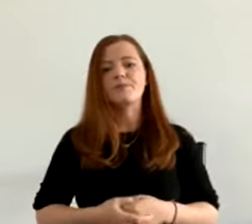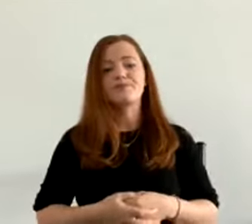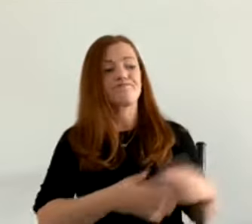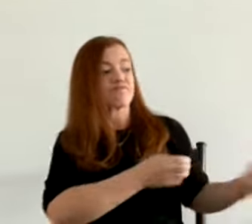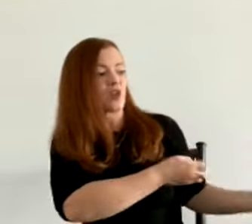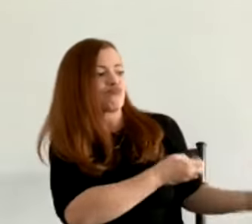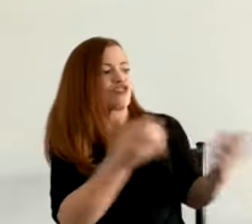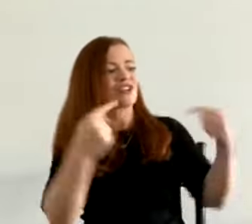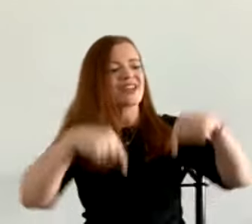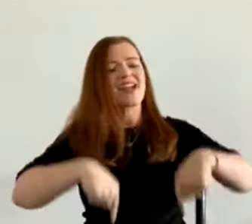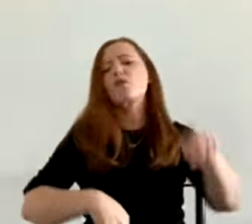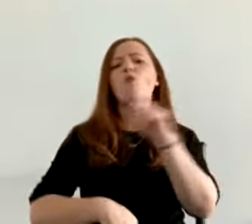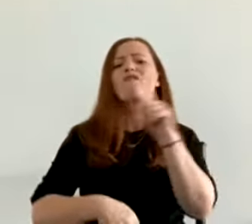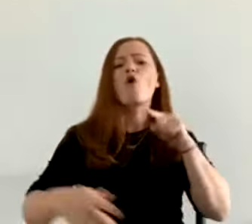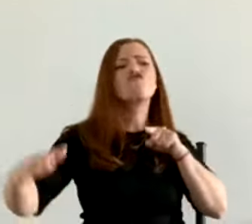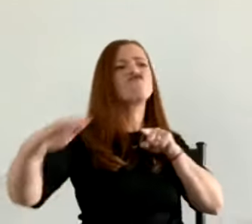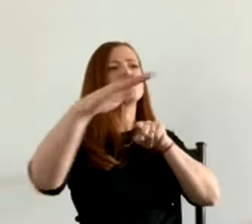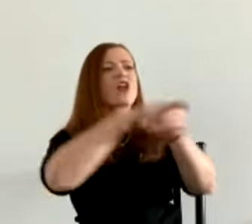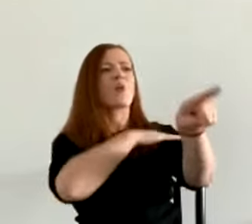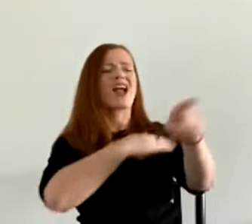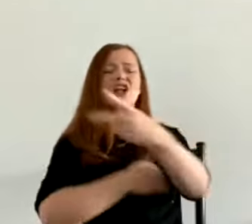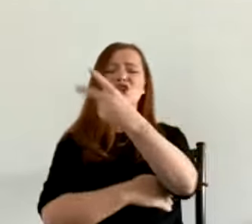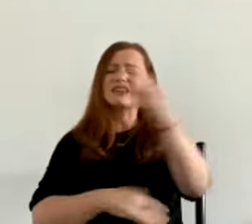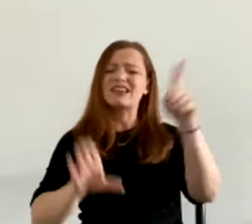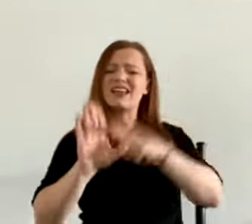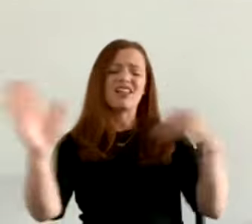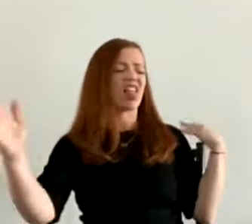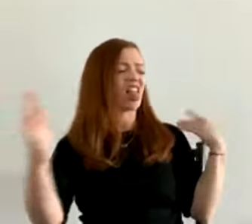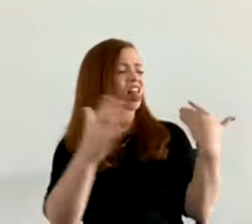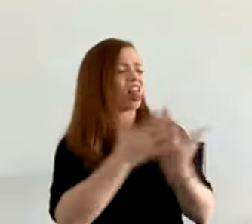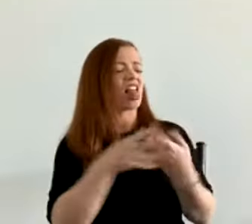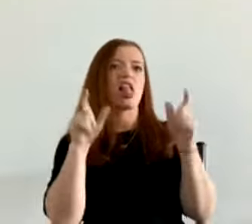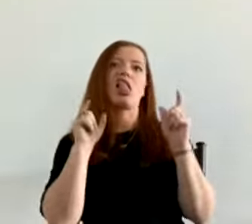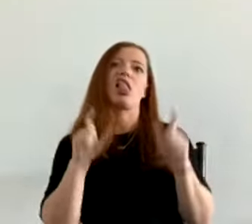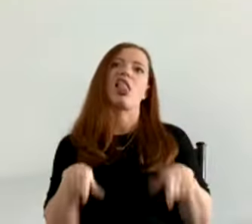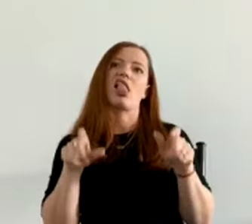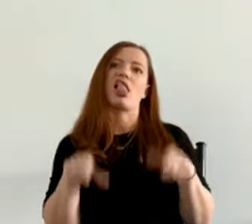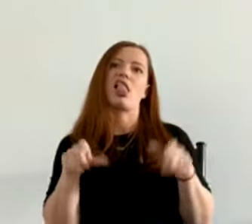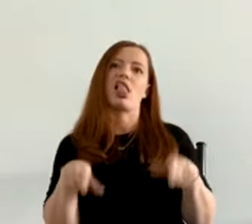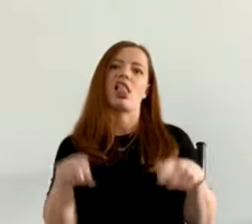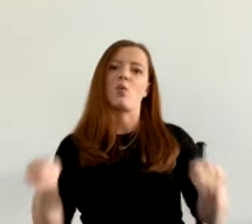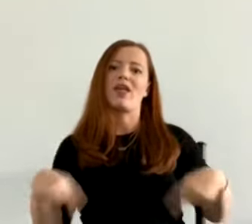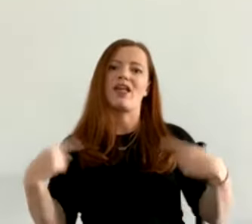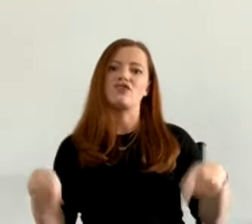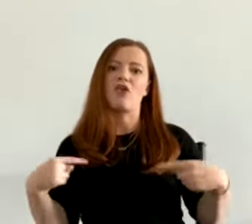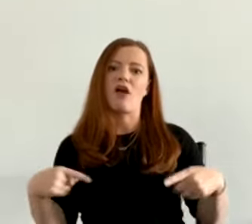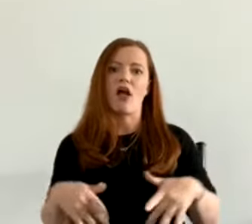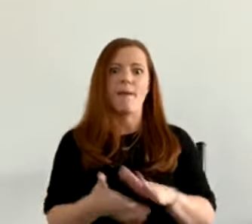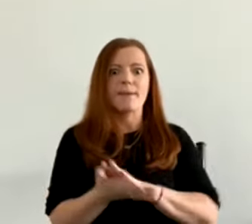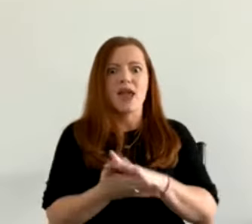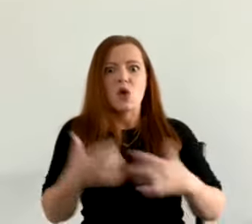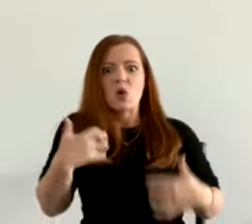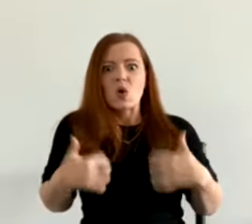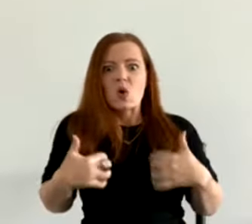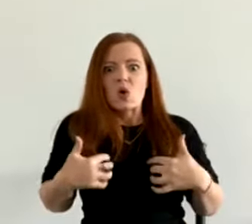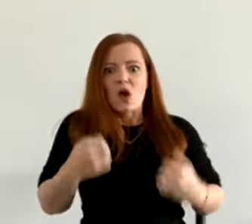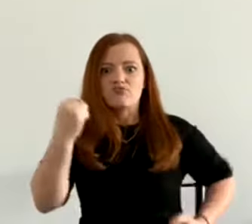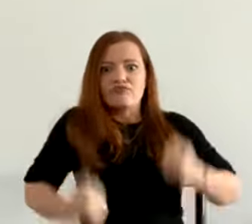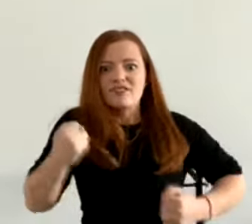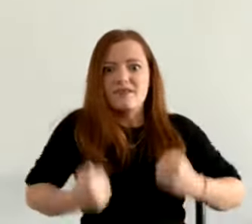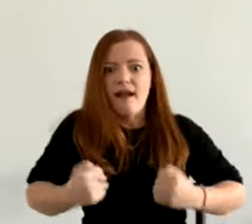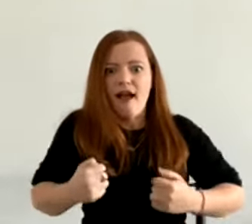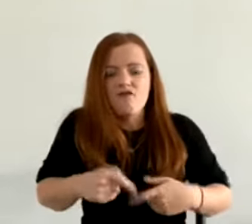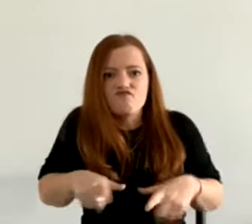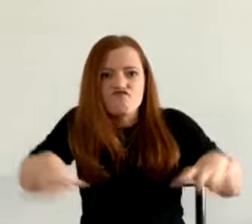away. 20 years of sitting in the wheelchair has left you fused like a sprinter, crouched on the starting line, legs